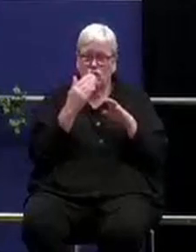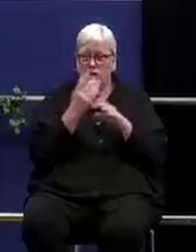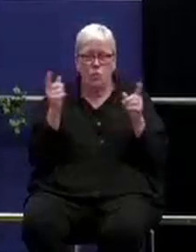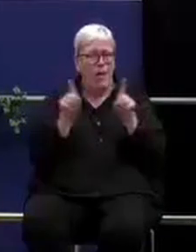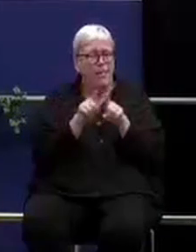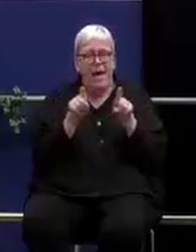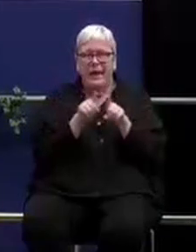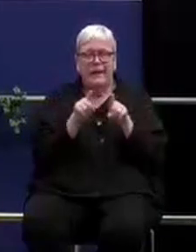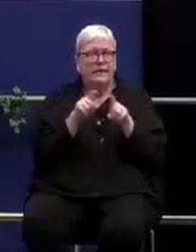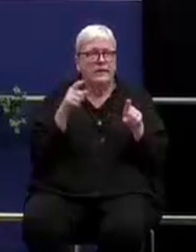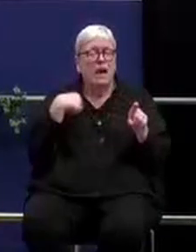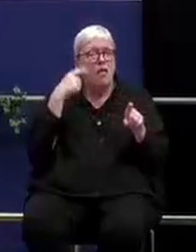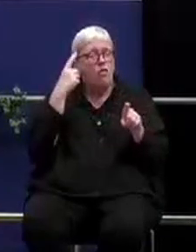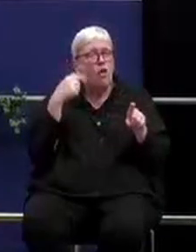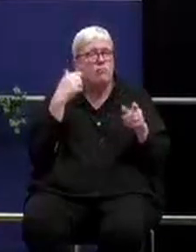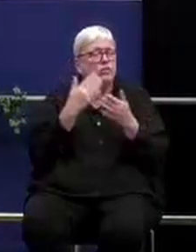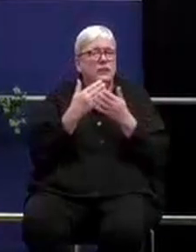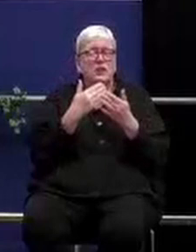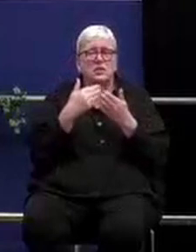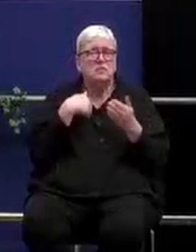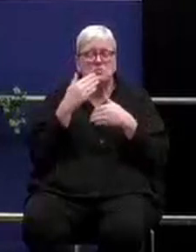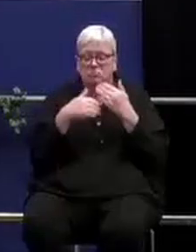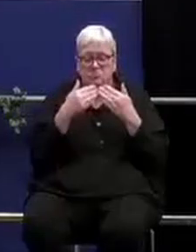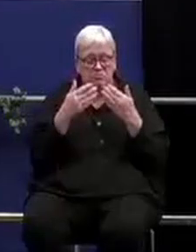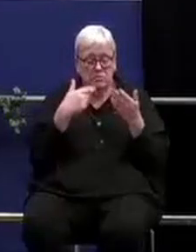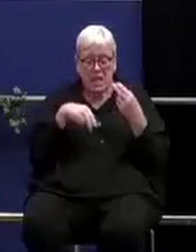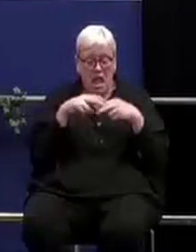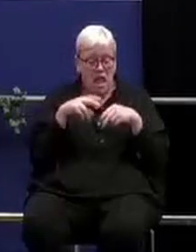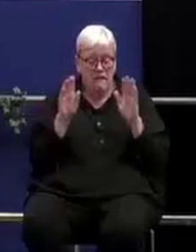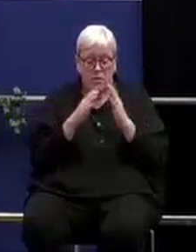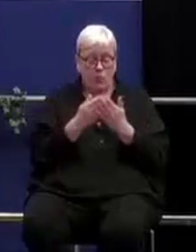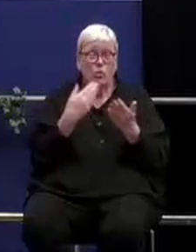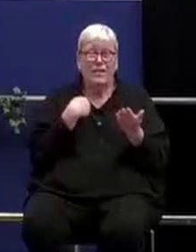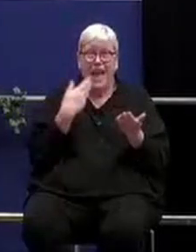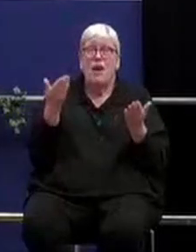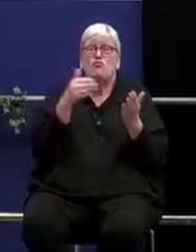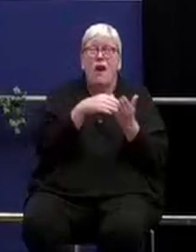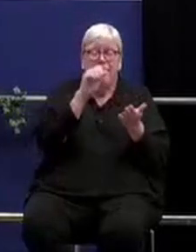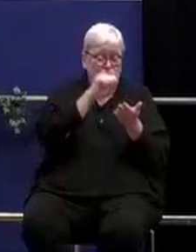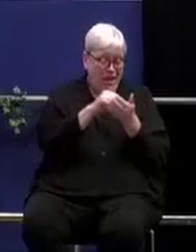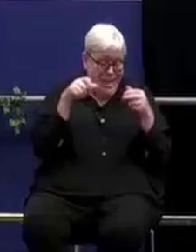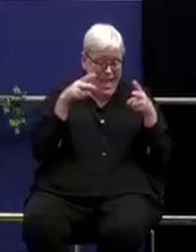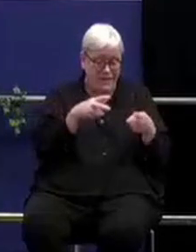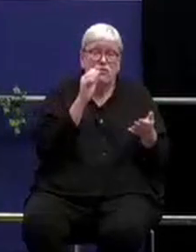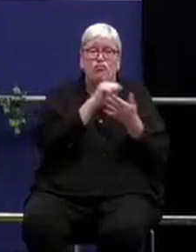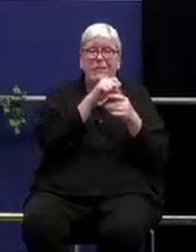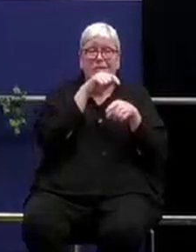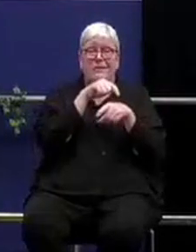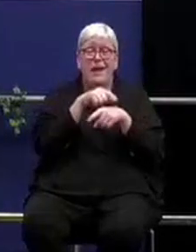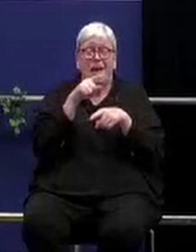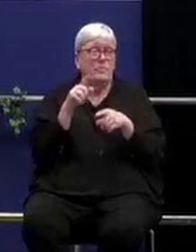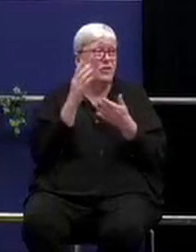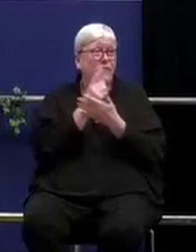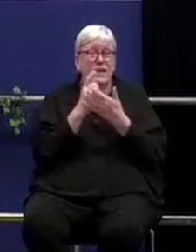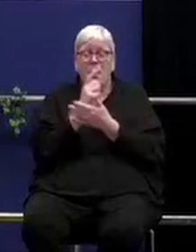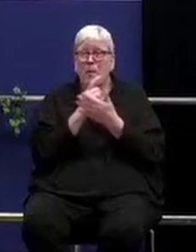of the time, it's just a wing and a prayer. And actually, if the book lands with the right editor at the right time, because it's not even about the